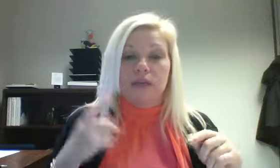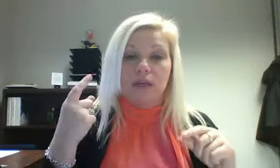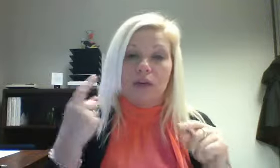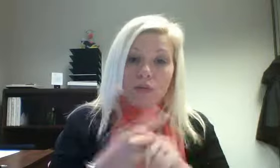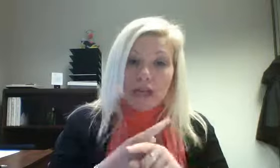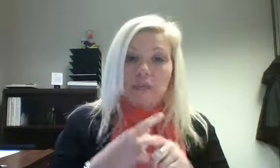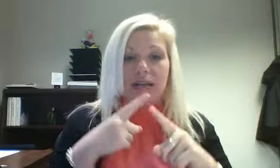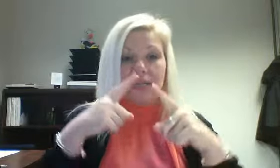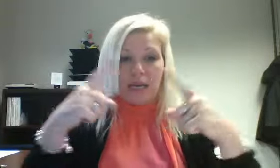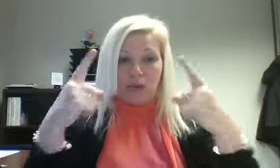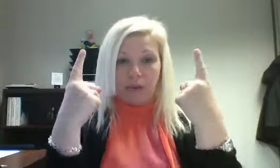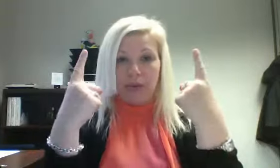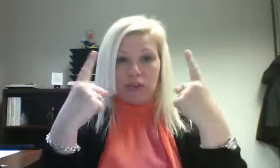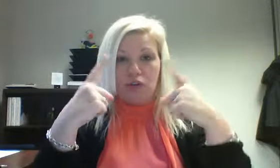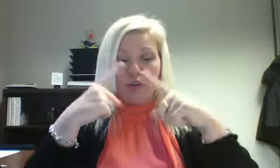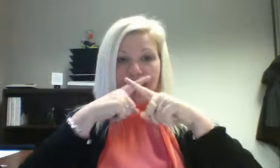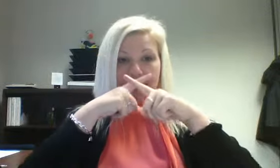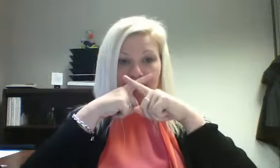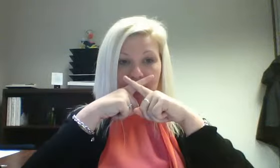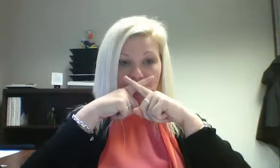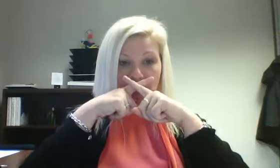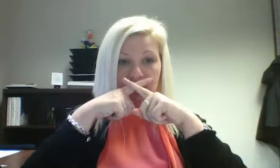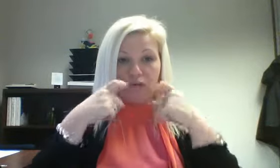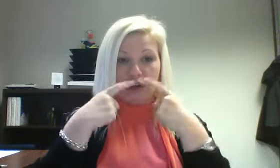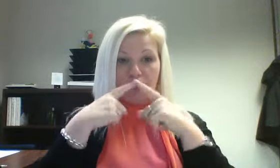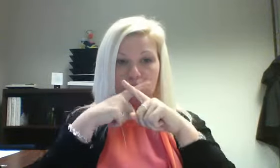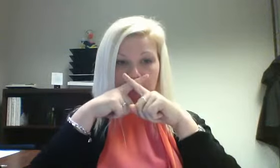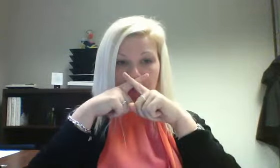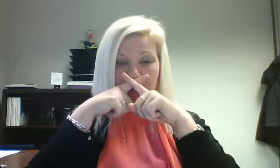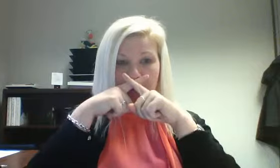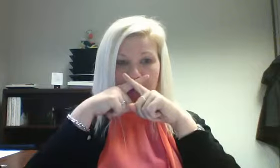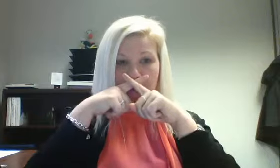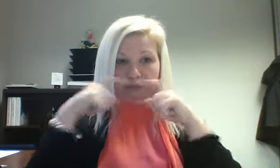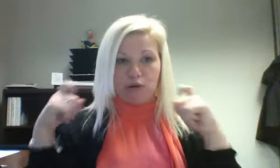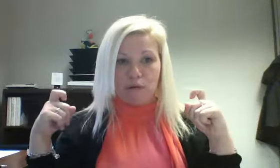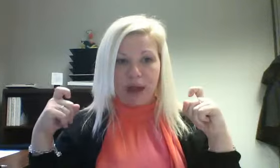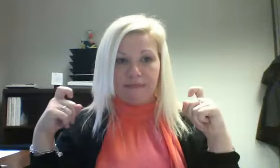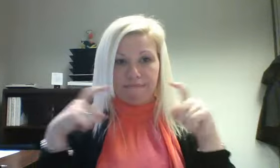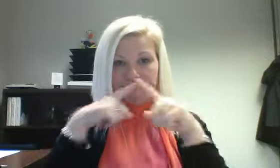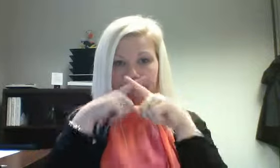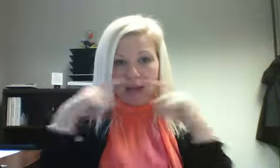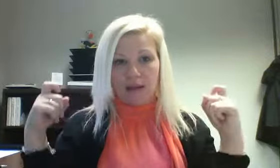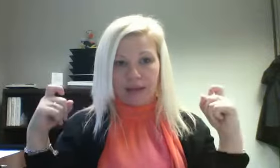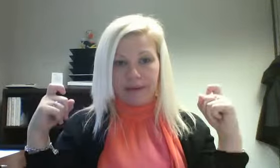The correct way to sign it would be with 2 hands that cross in front of your nose, right? And then pull away. Ugly.